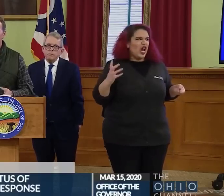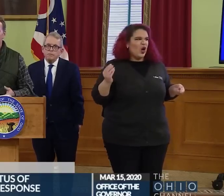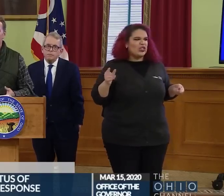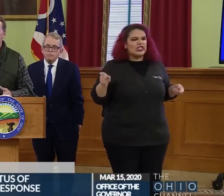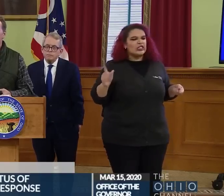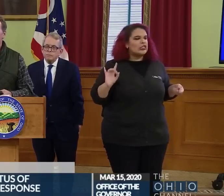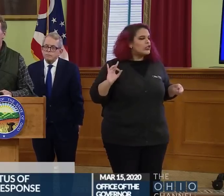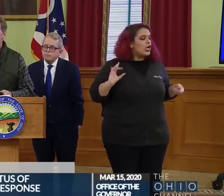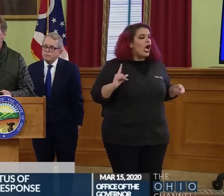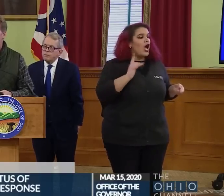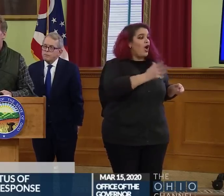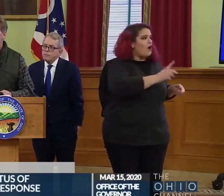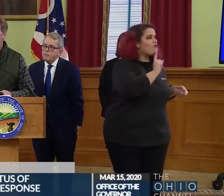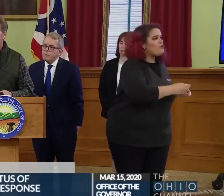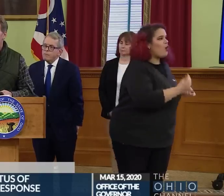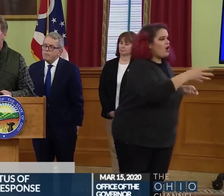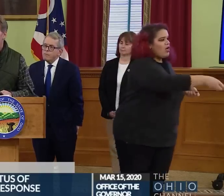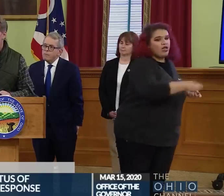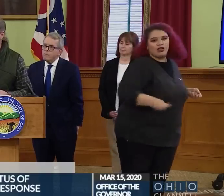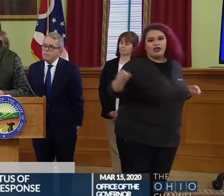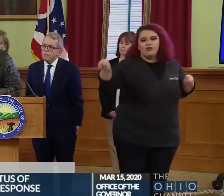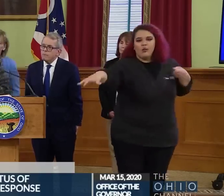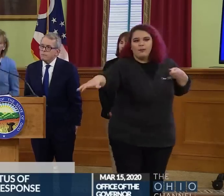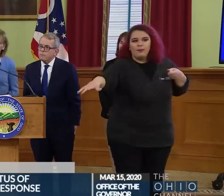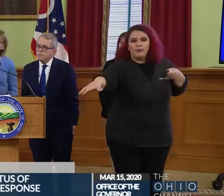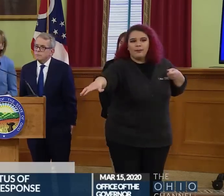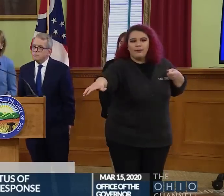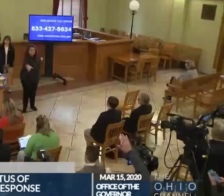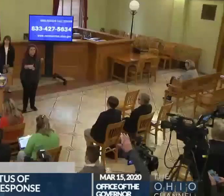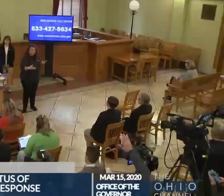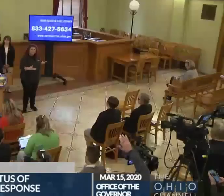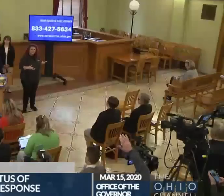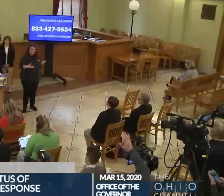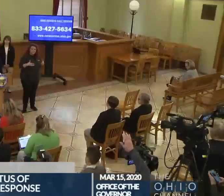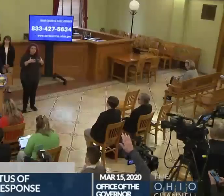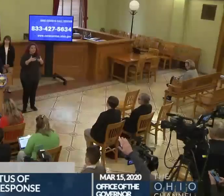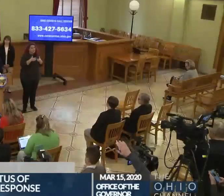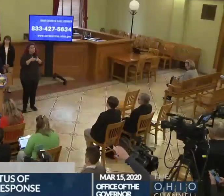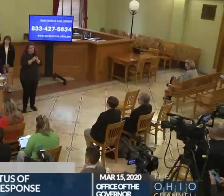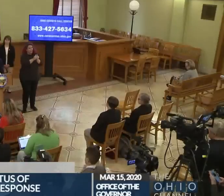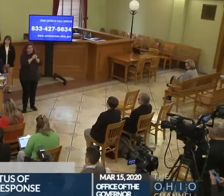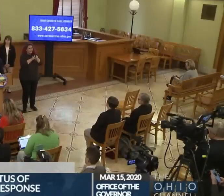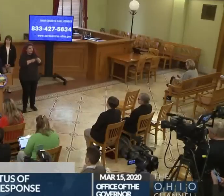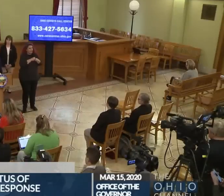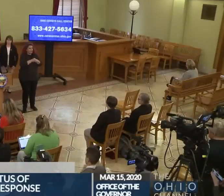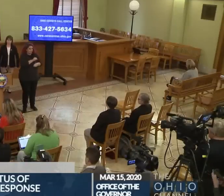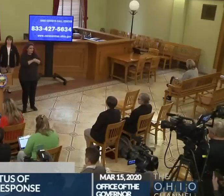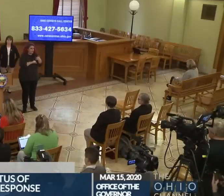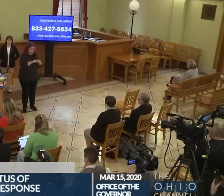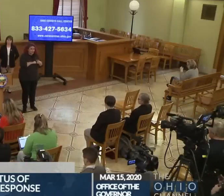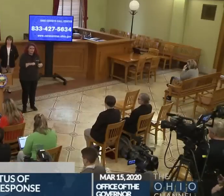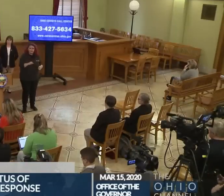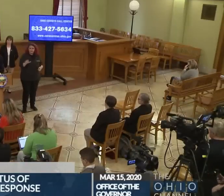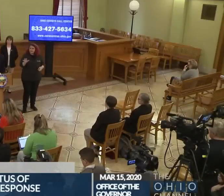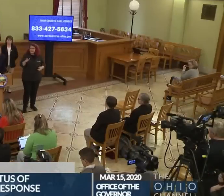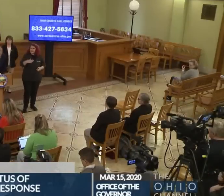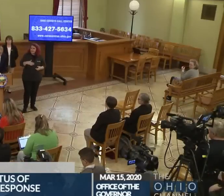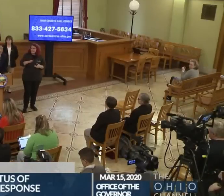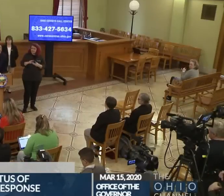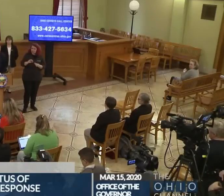can do to collectively help all of us get through this together. Can you talk about the unemployment compensation piece of this? Ohio's system